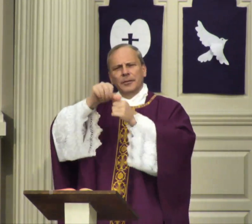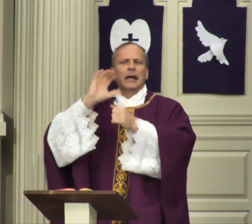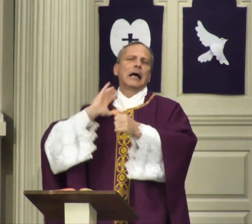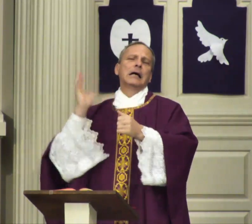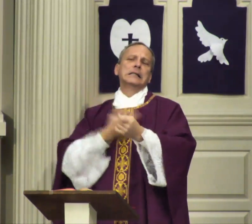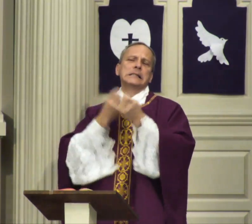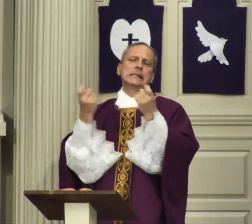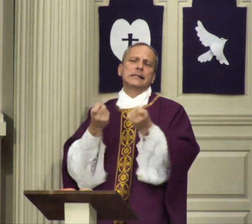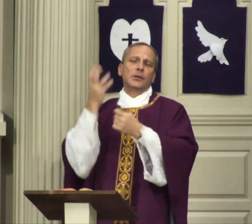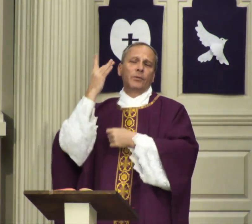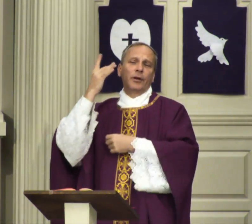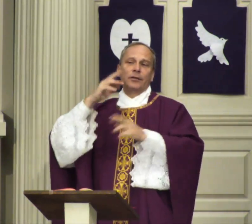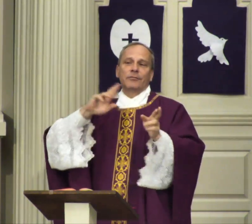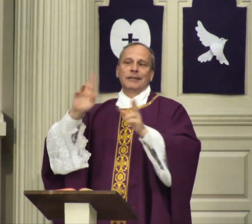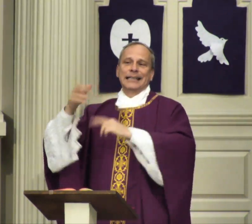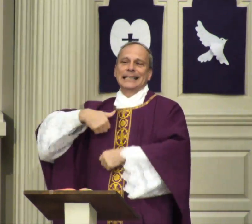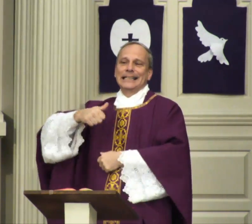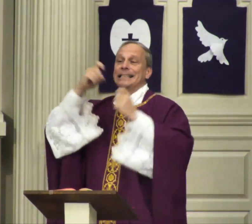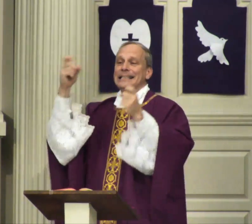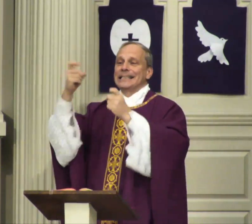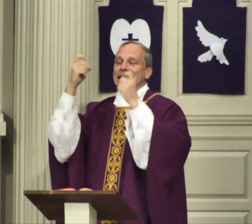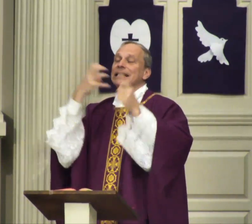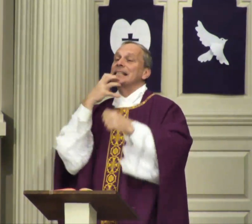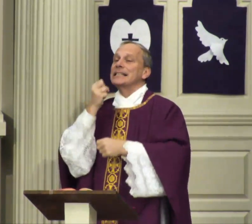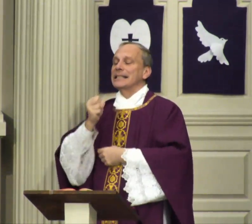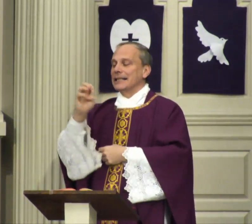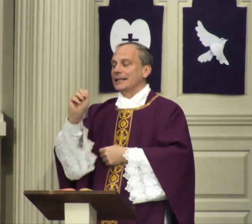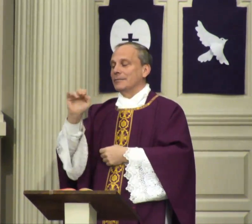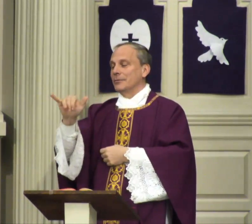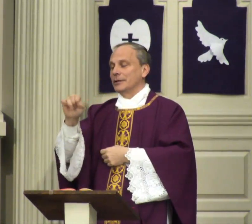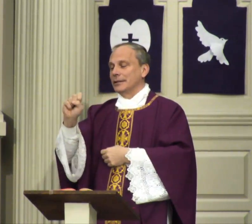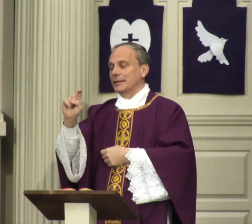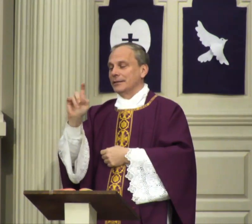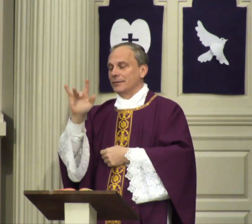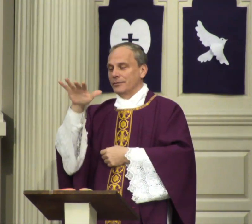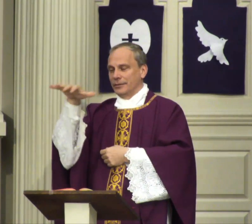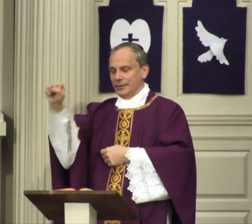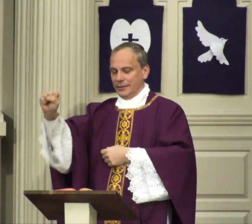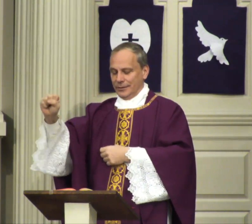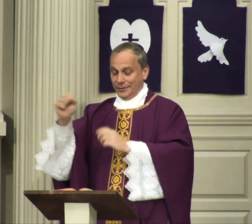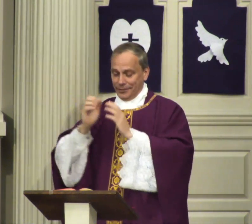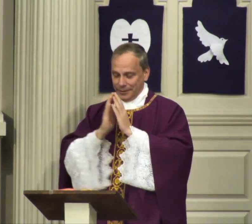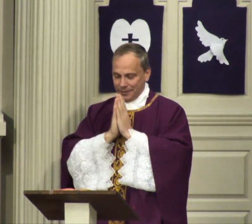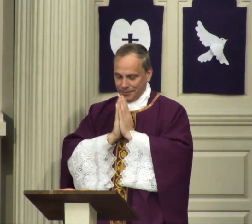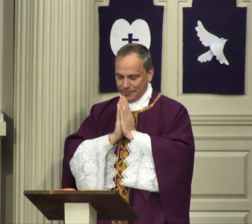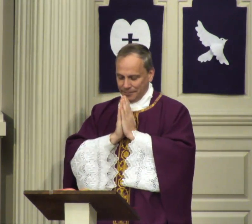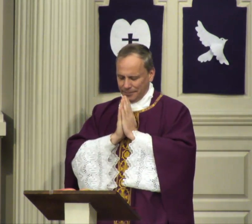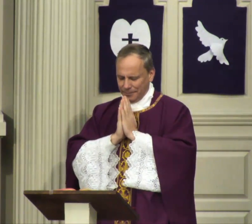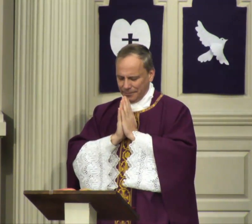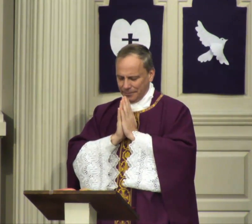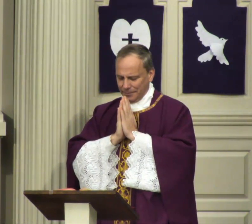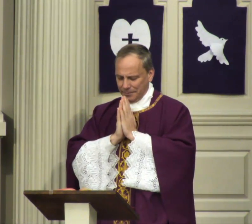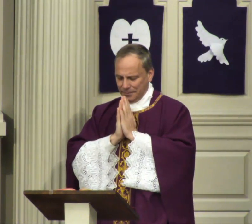Let us acknowledge our sins and so prepare ourselves to celebrate the sacred mysteries.